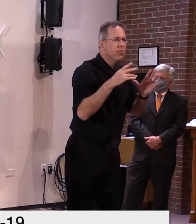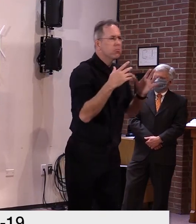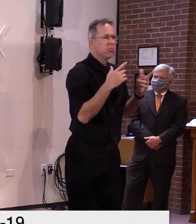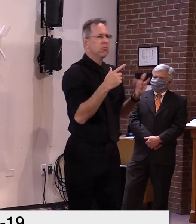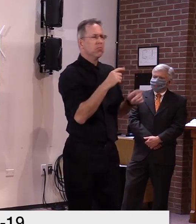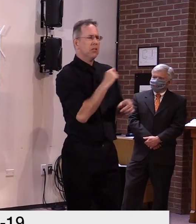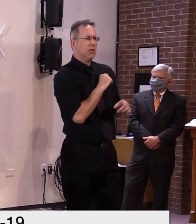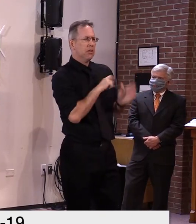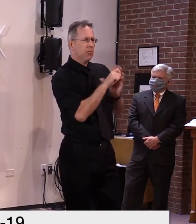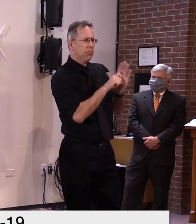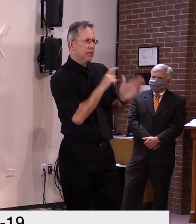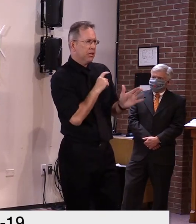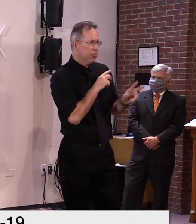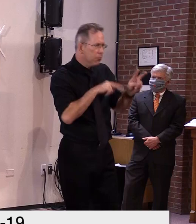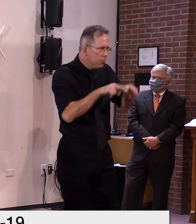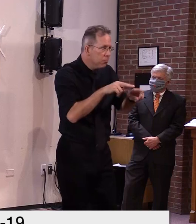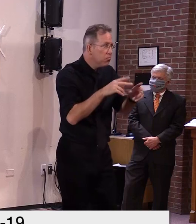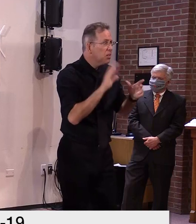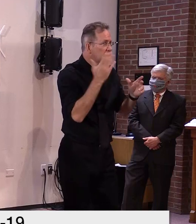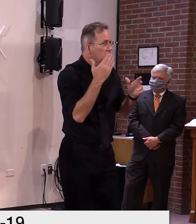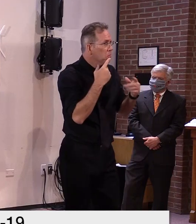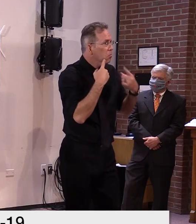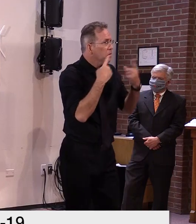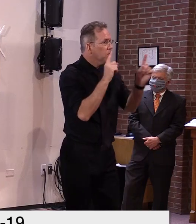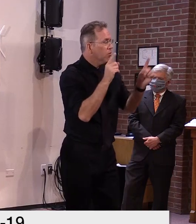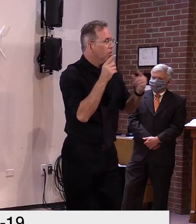again, it was a successful program.